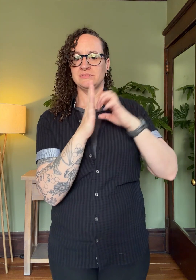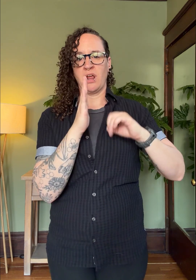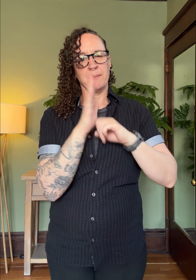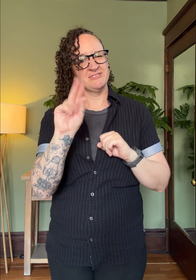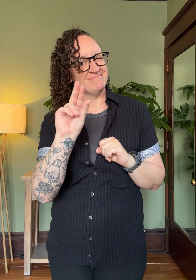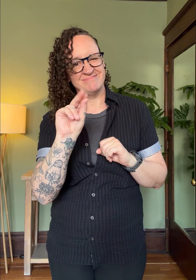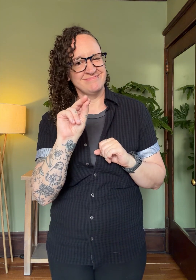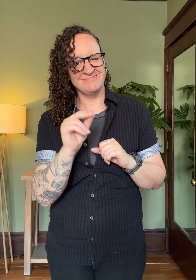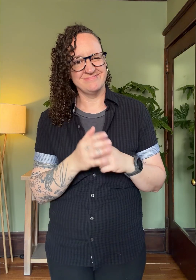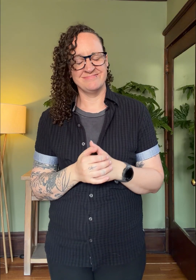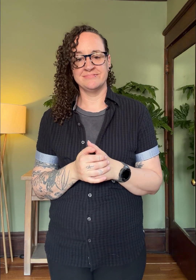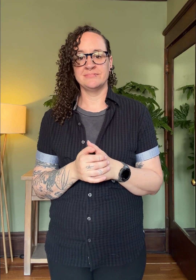your deductible.